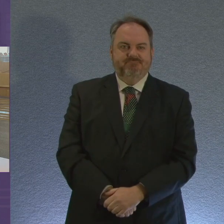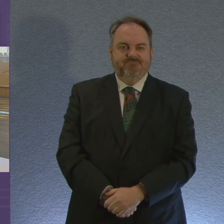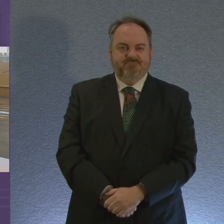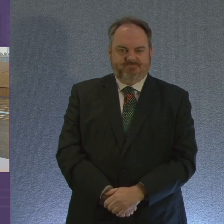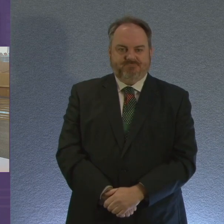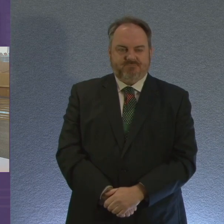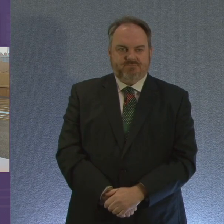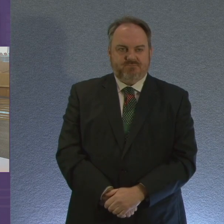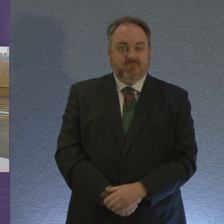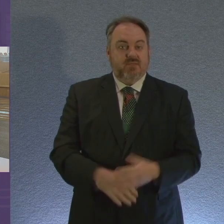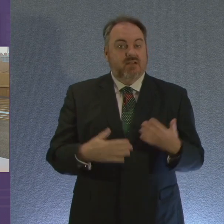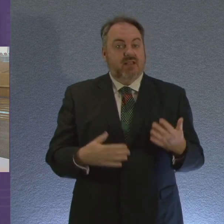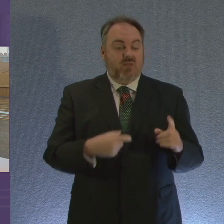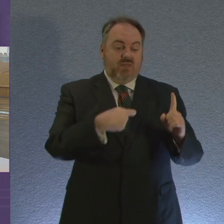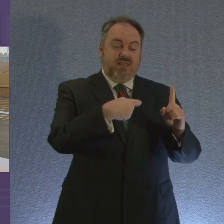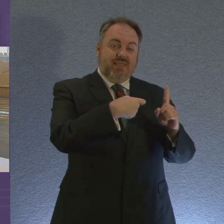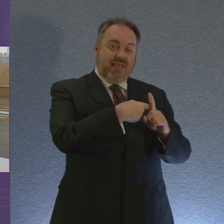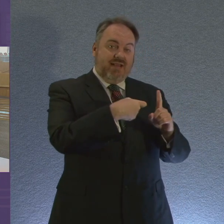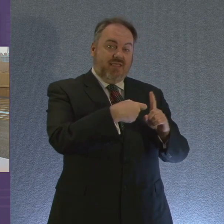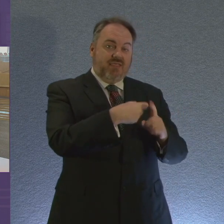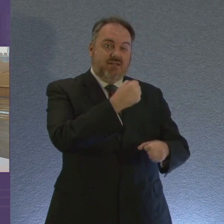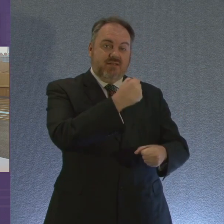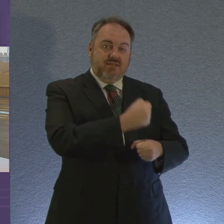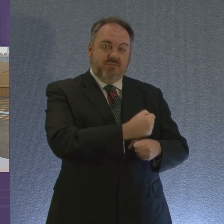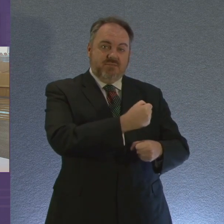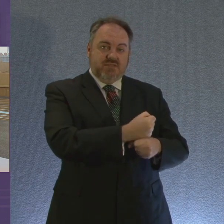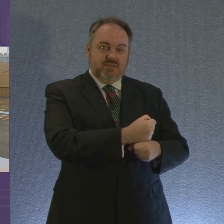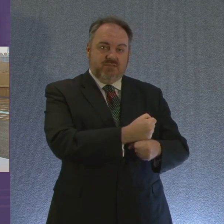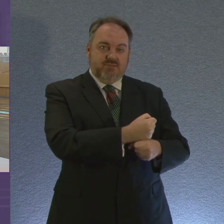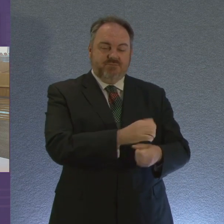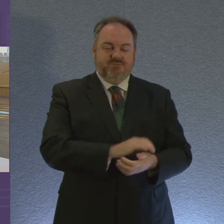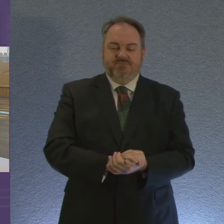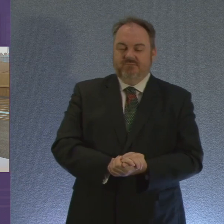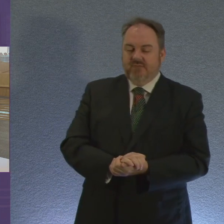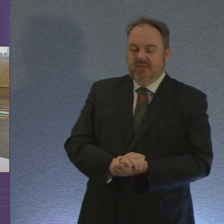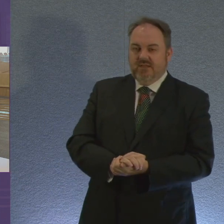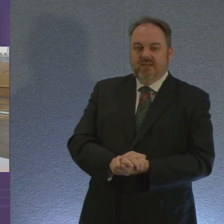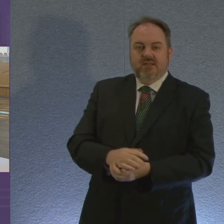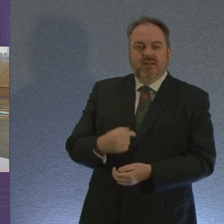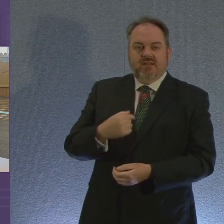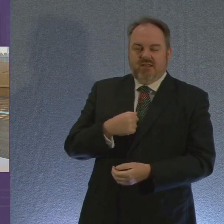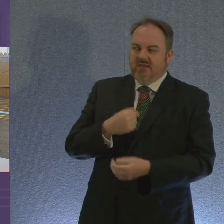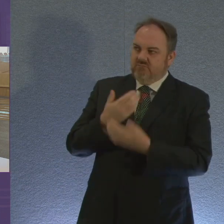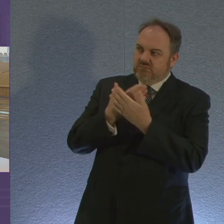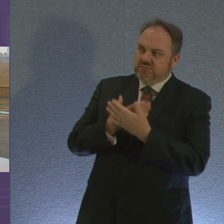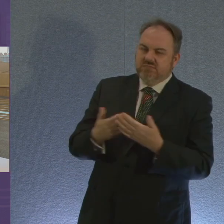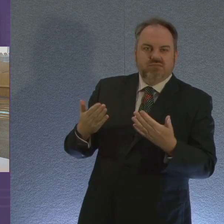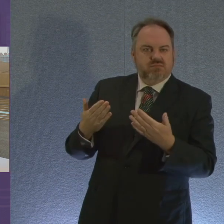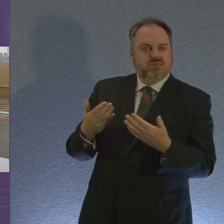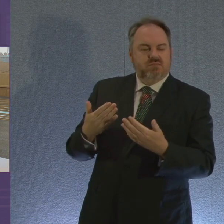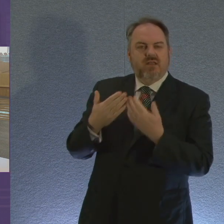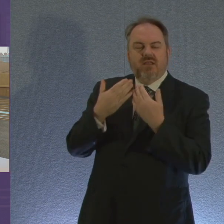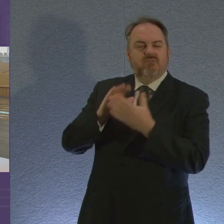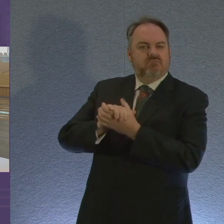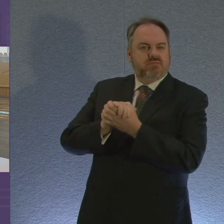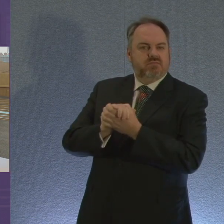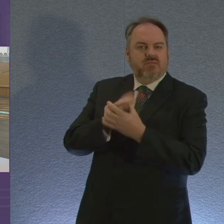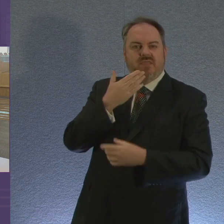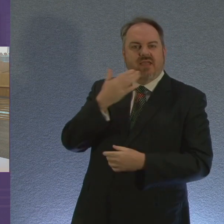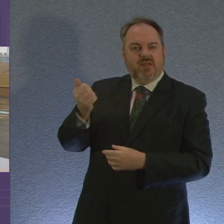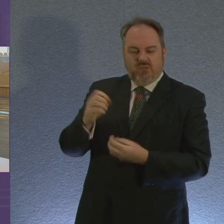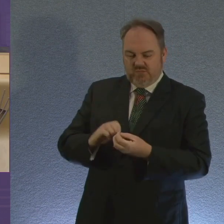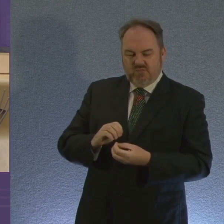Kenneth Gibson, followed by Liam Kerr. Thank you, Presiding Officer. And I first pay tribute to the Bill team and others who've worked with ministers around the clock to deliver a robust